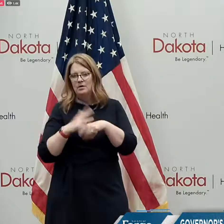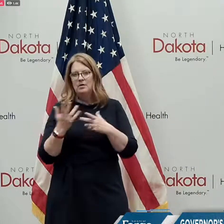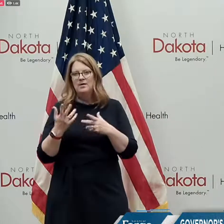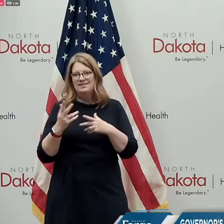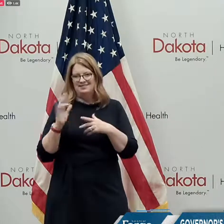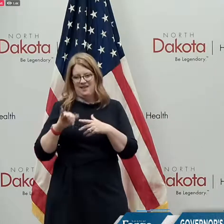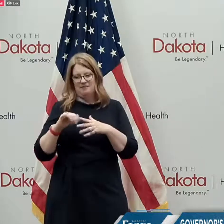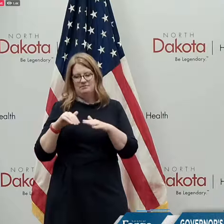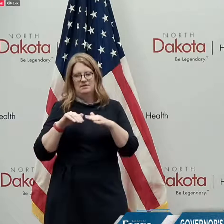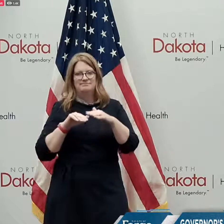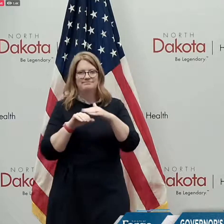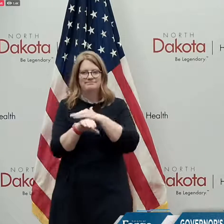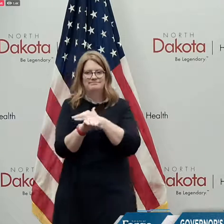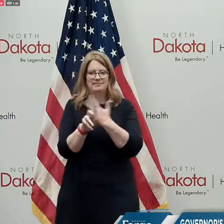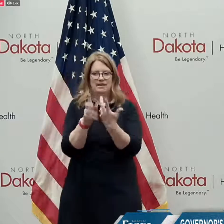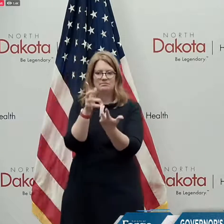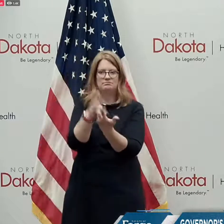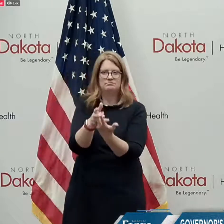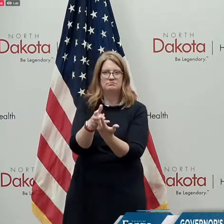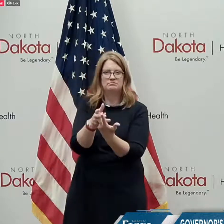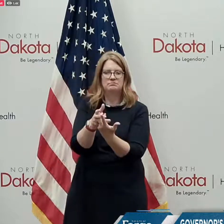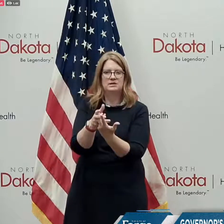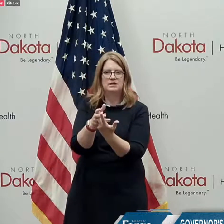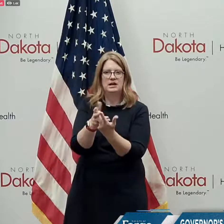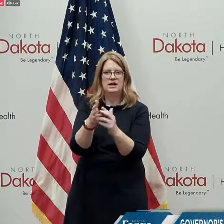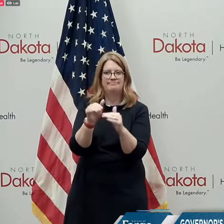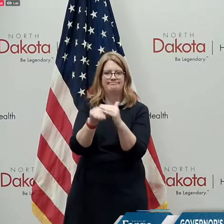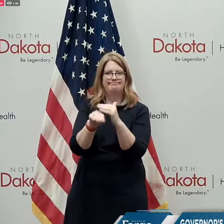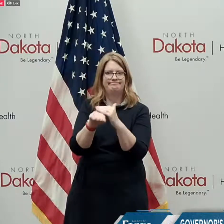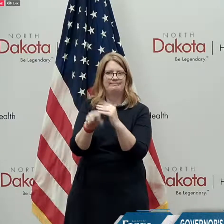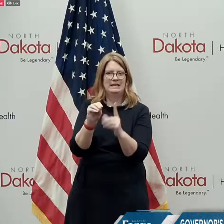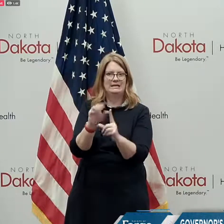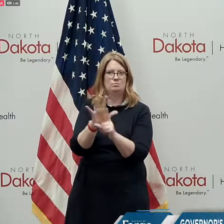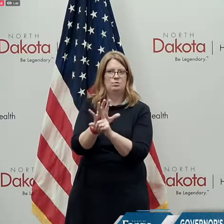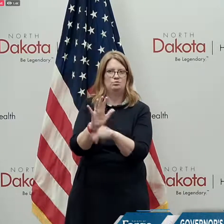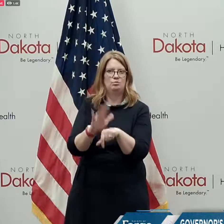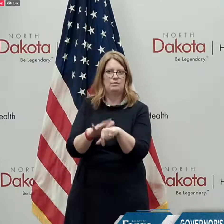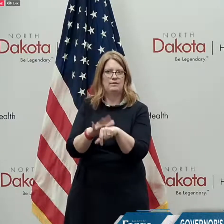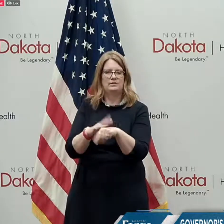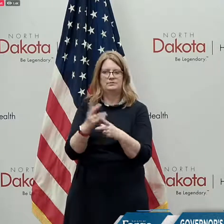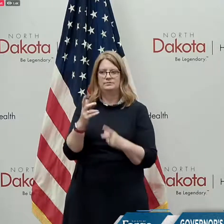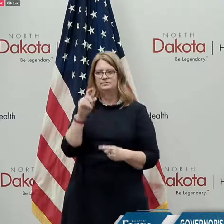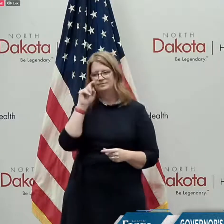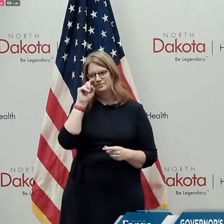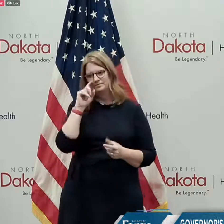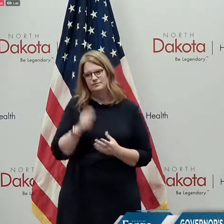that integration point and accesses the exposure notification functionality.